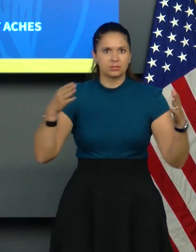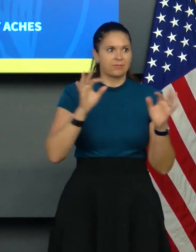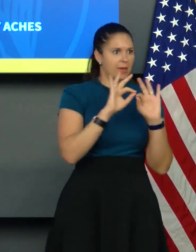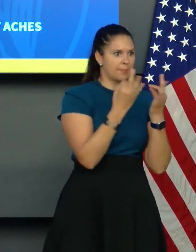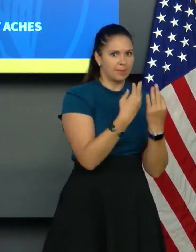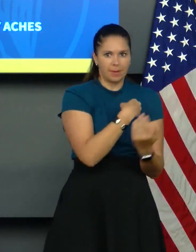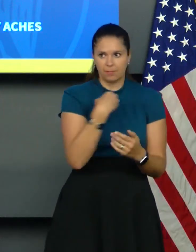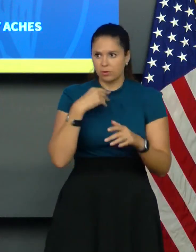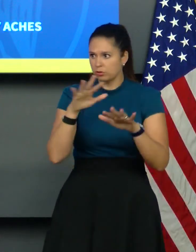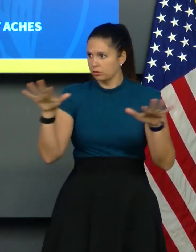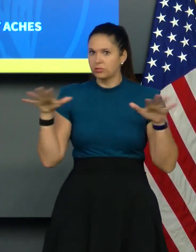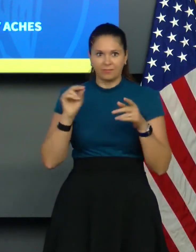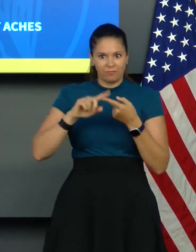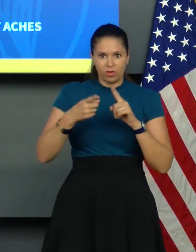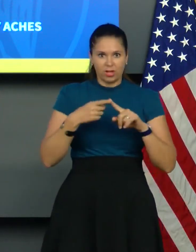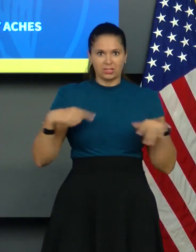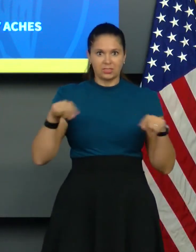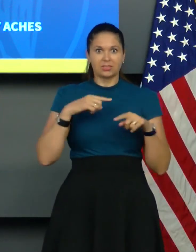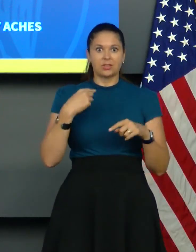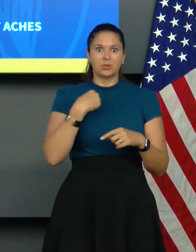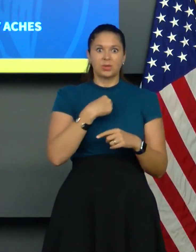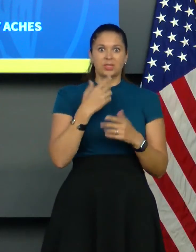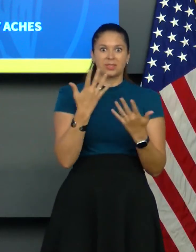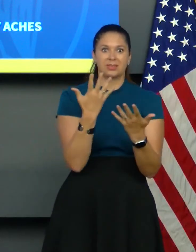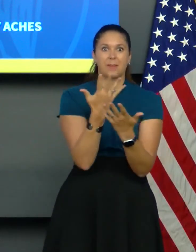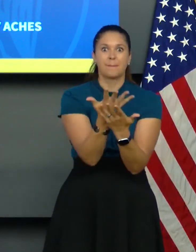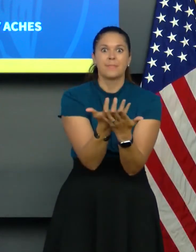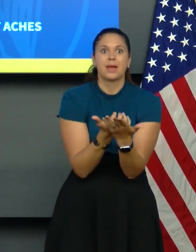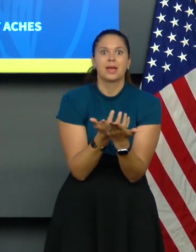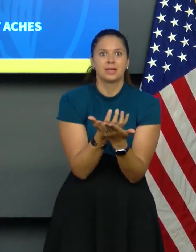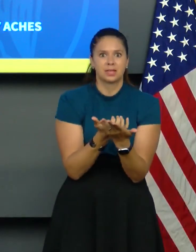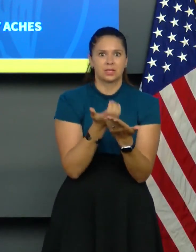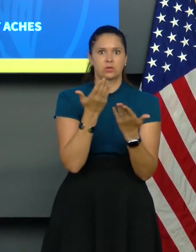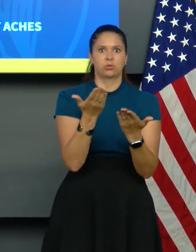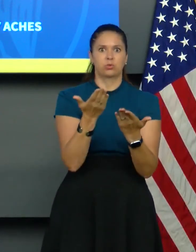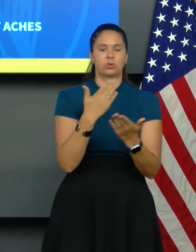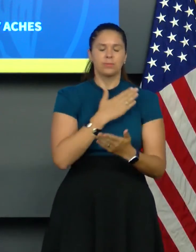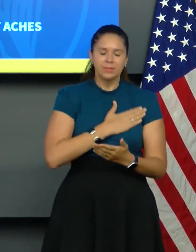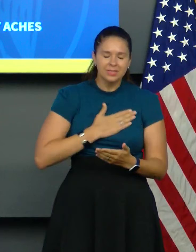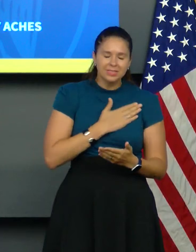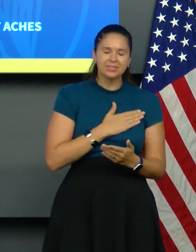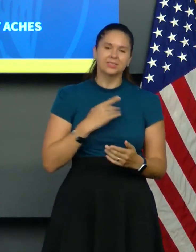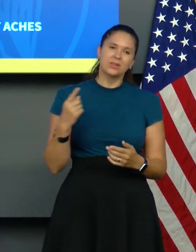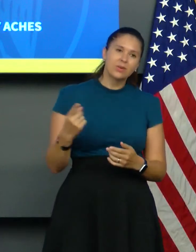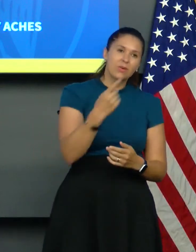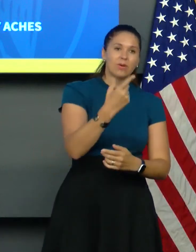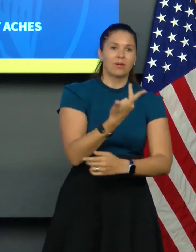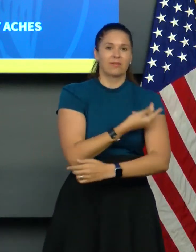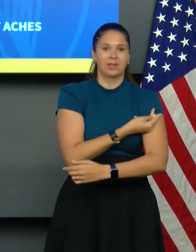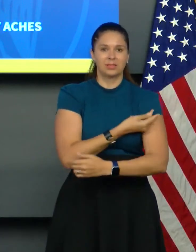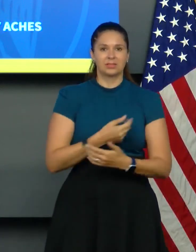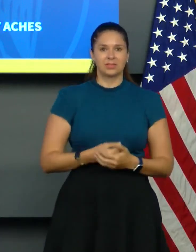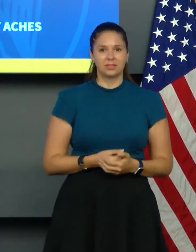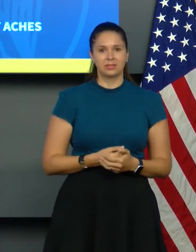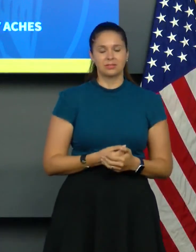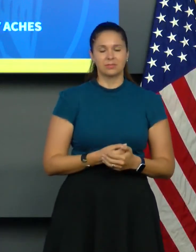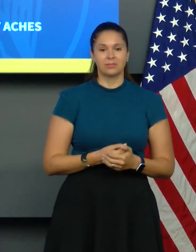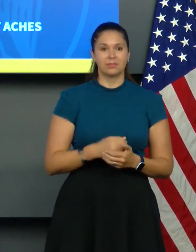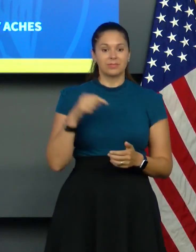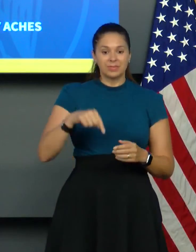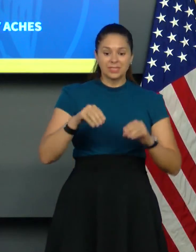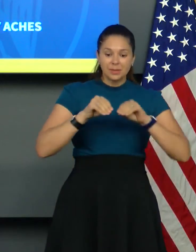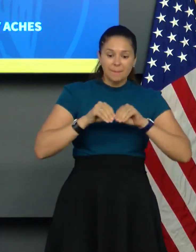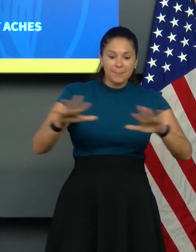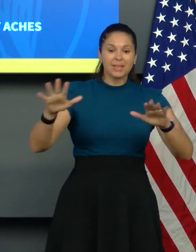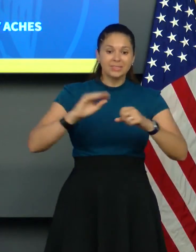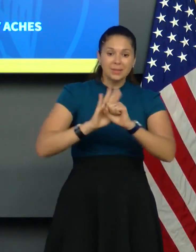our family members, our friends, and we are pleading with you to please get vaccinated. This pandemic